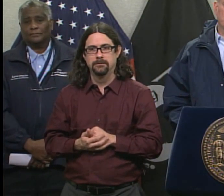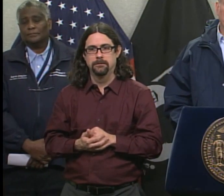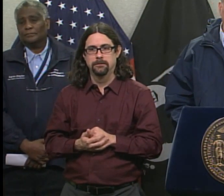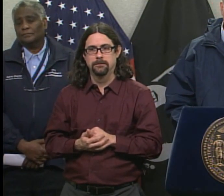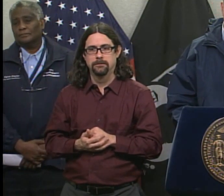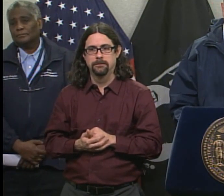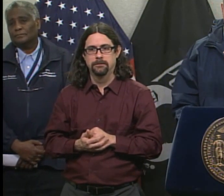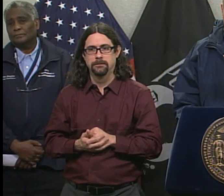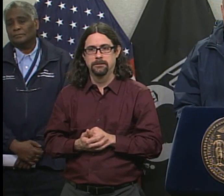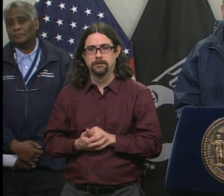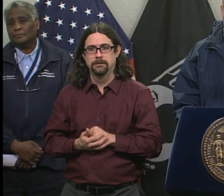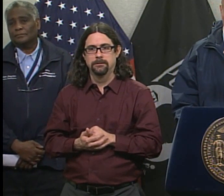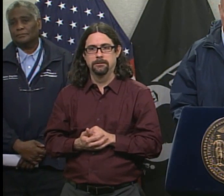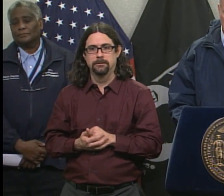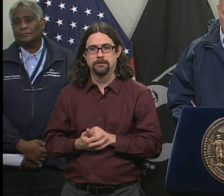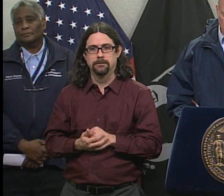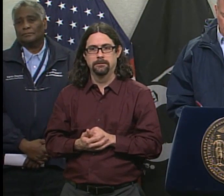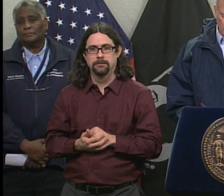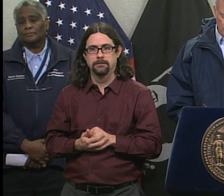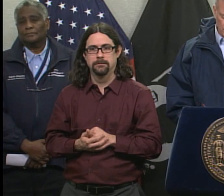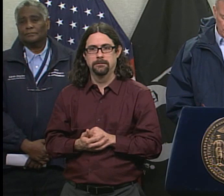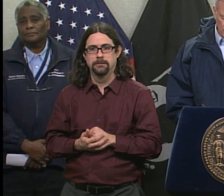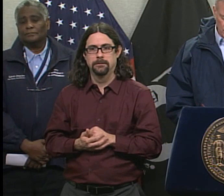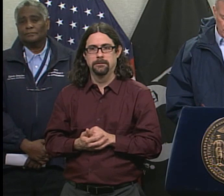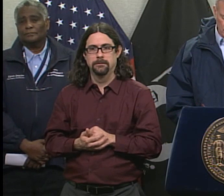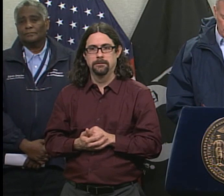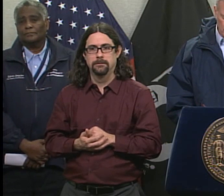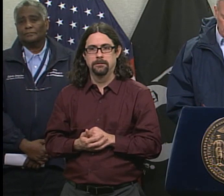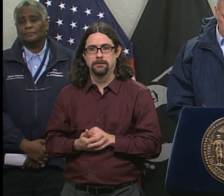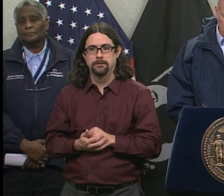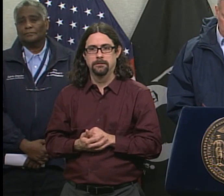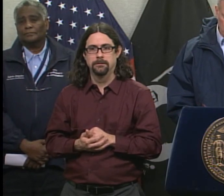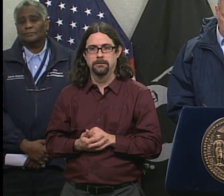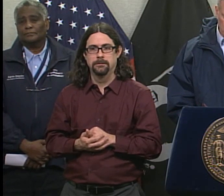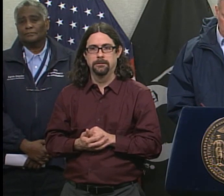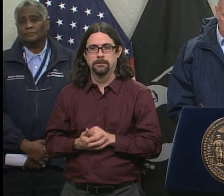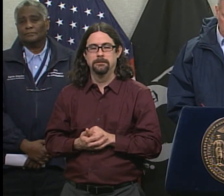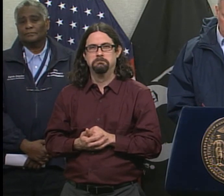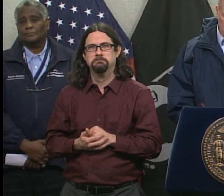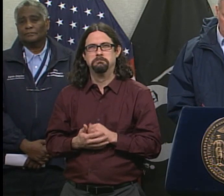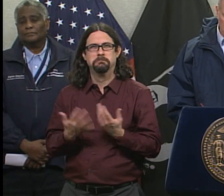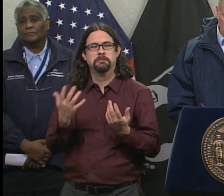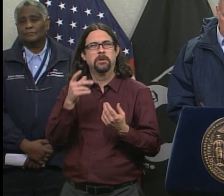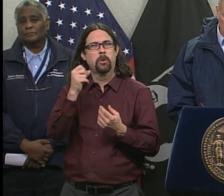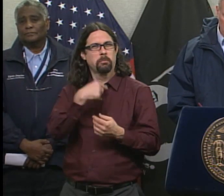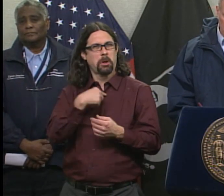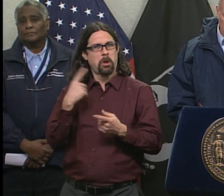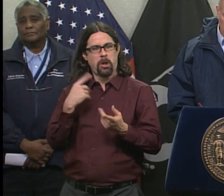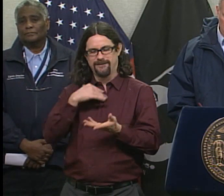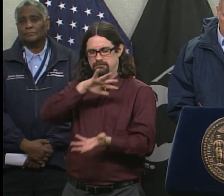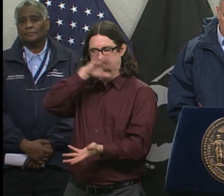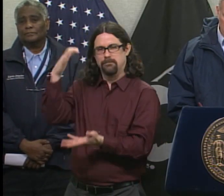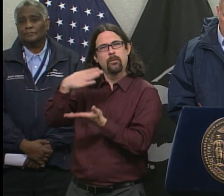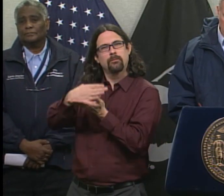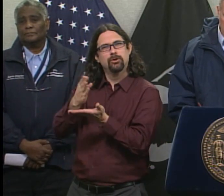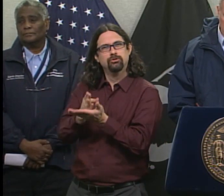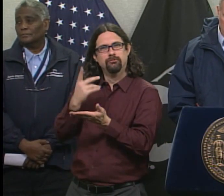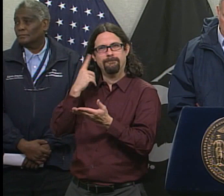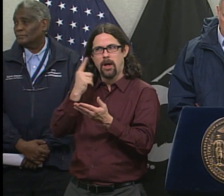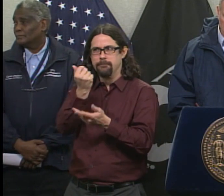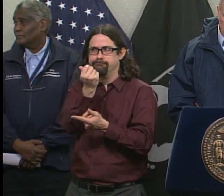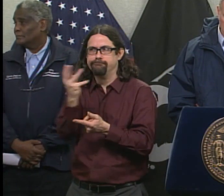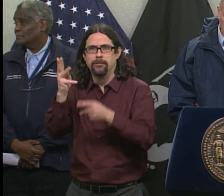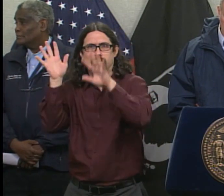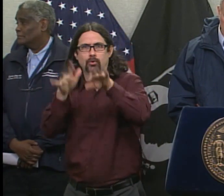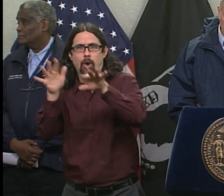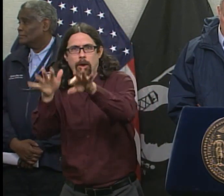Yes? Decision, I don't know if the Deputy Chancellor has a statistic for this. Any sense of what percentage of teachers drive to schools and